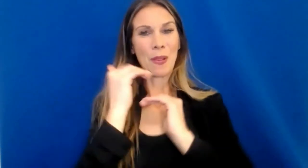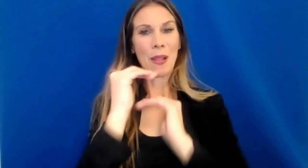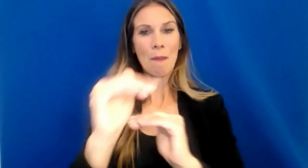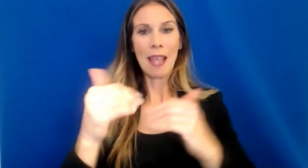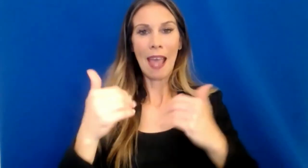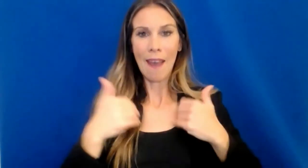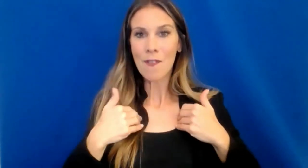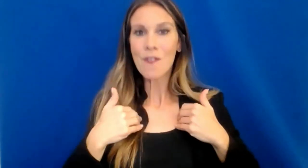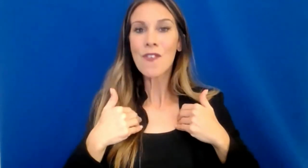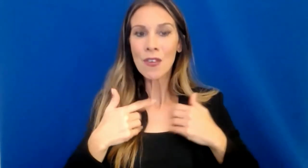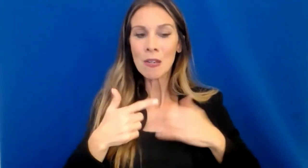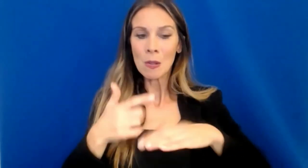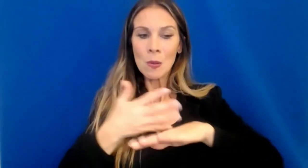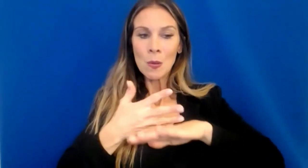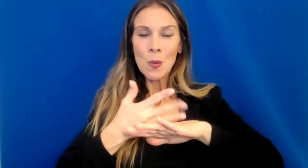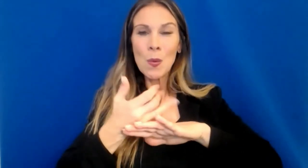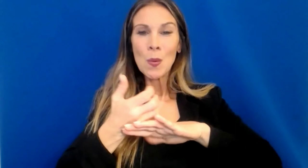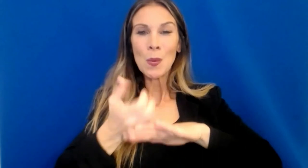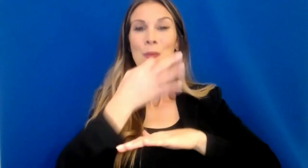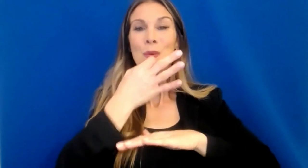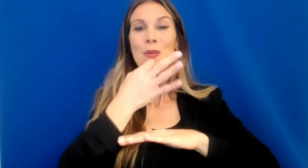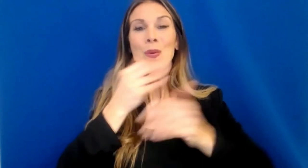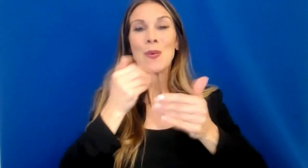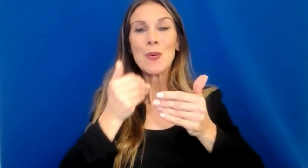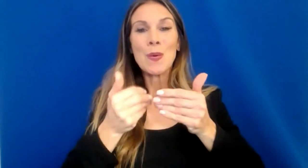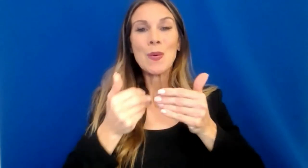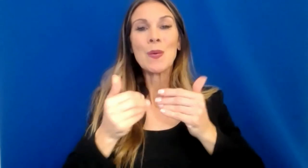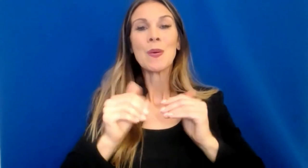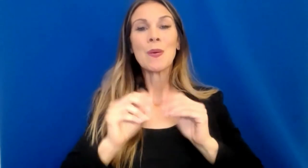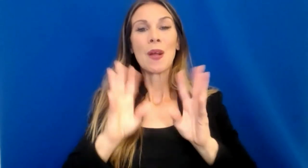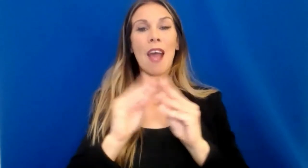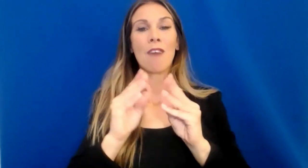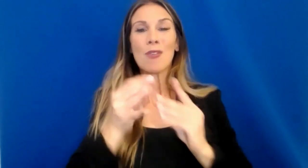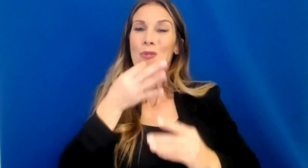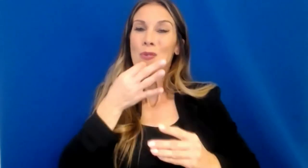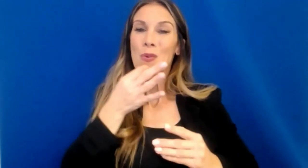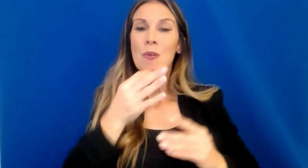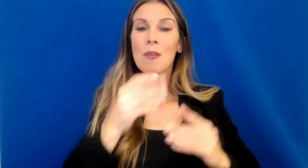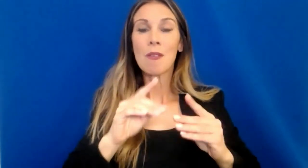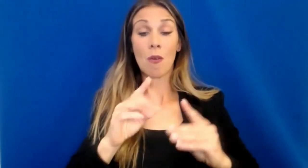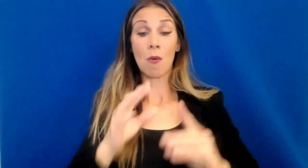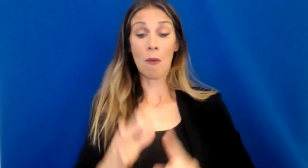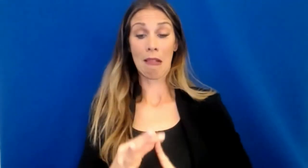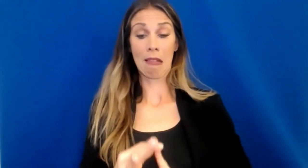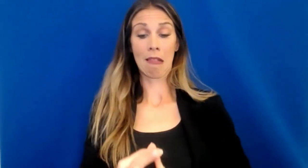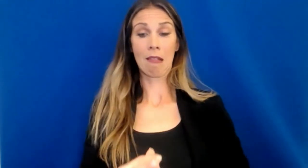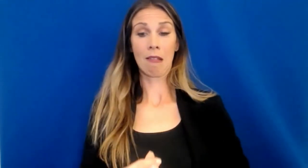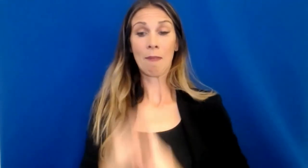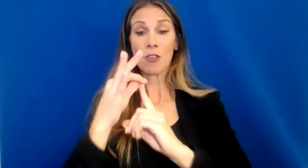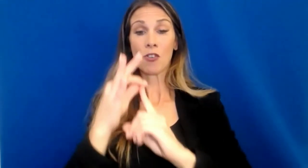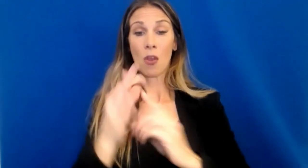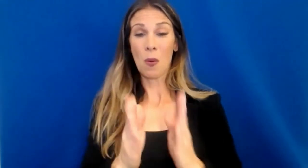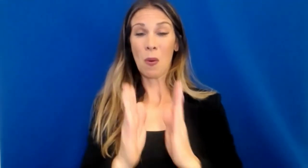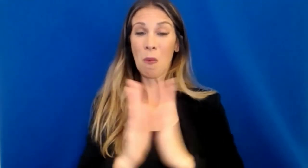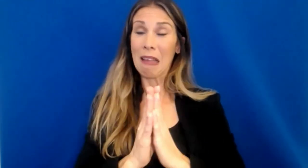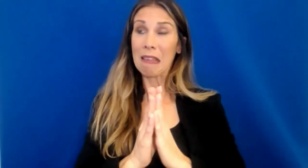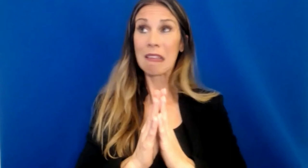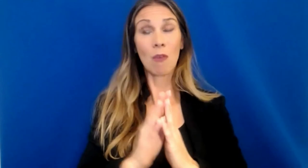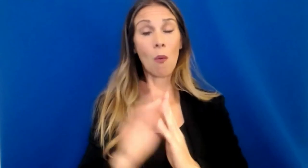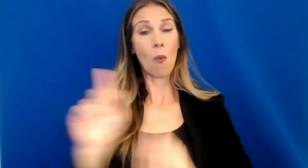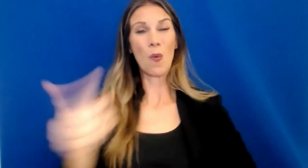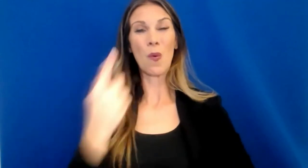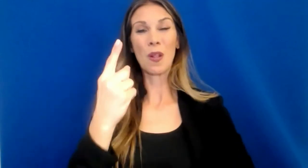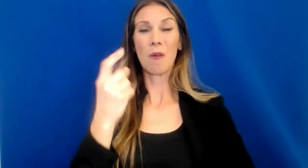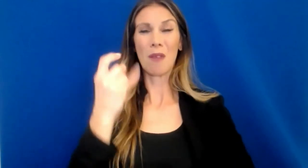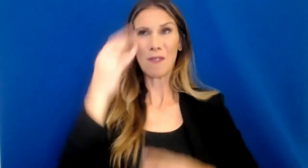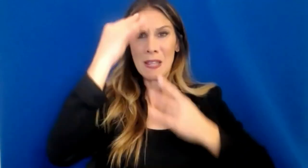at that time. So only immediate special requests will have to consider how we can do it. And this isn't like it would be just